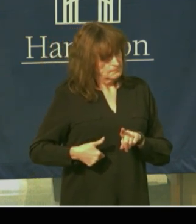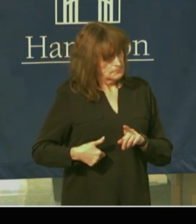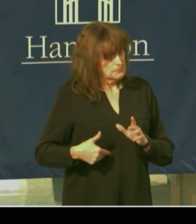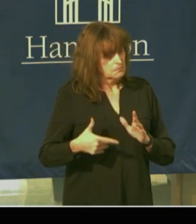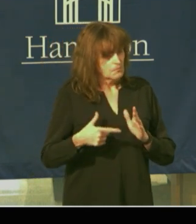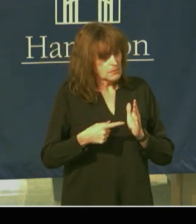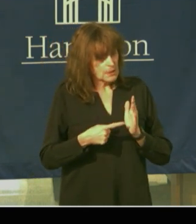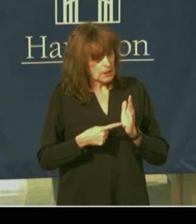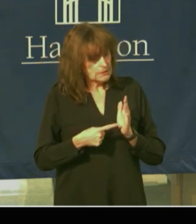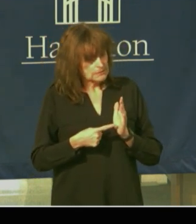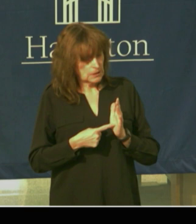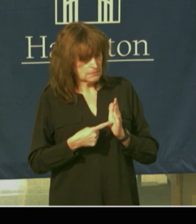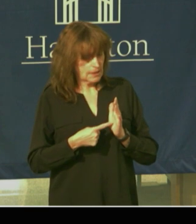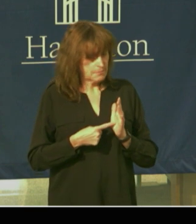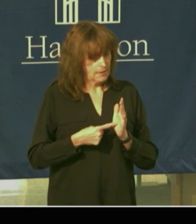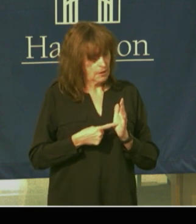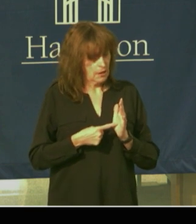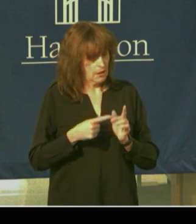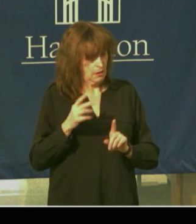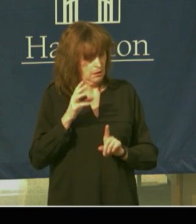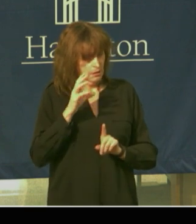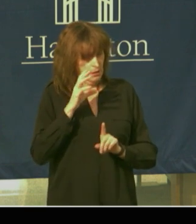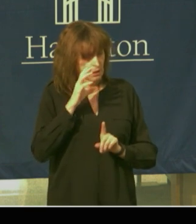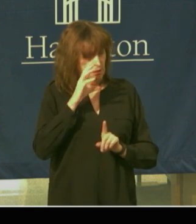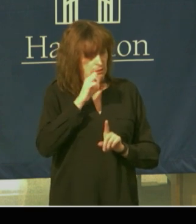my clinician colleagues out there for using that.